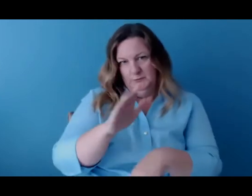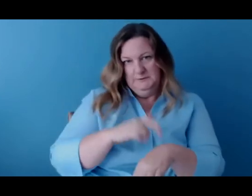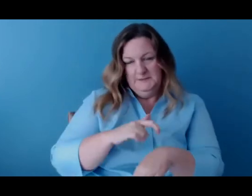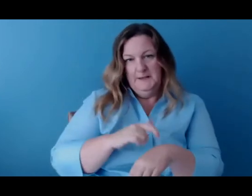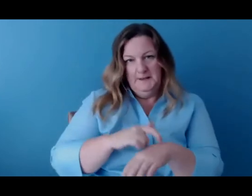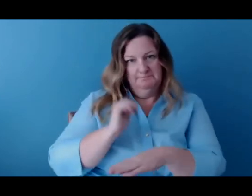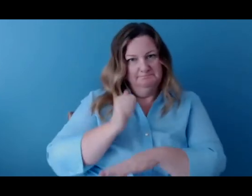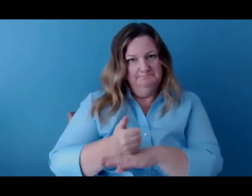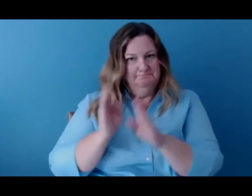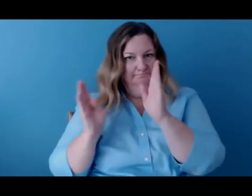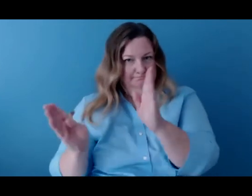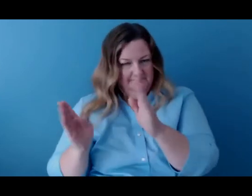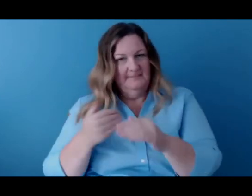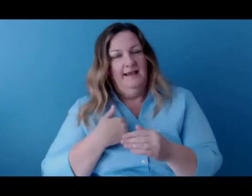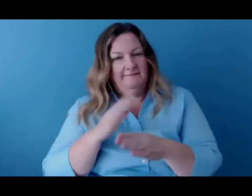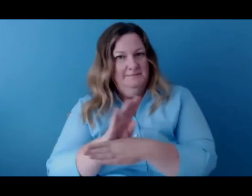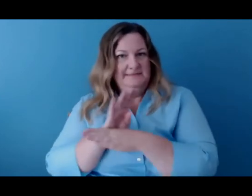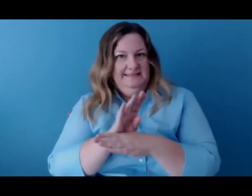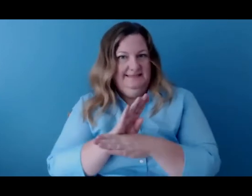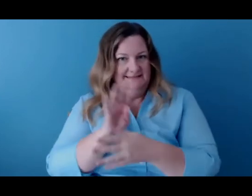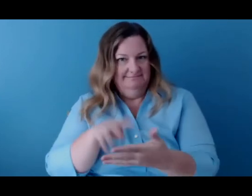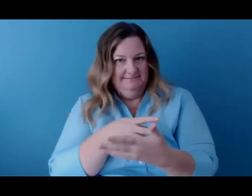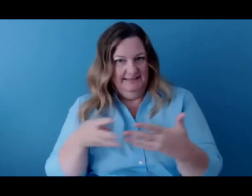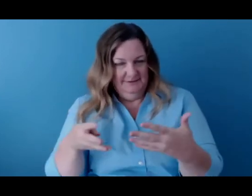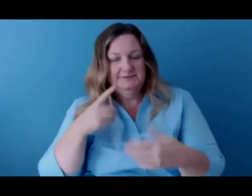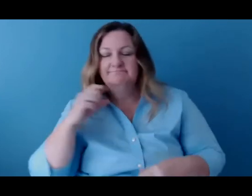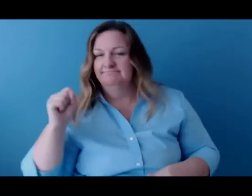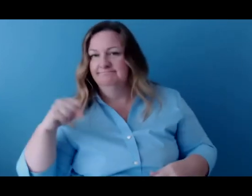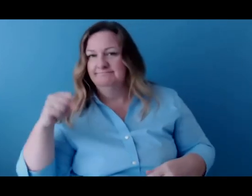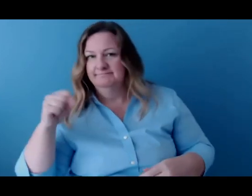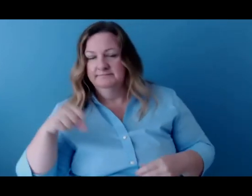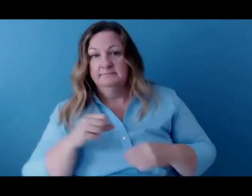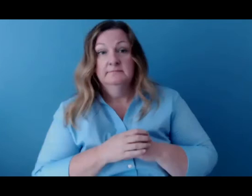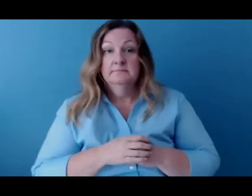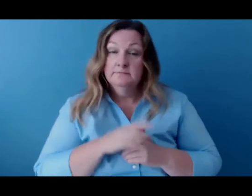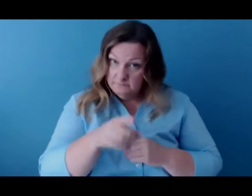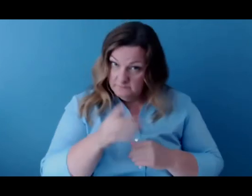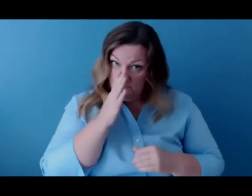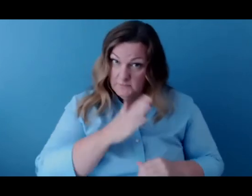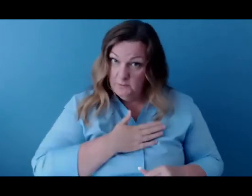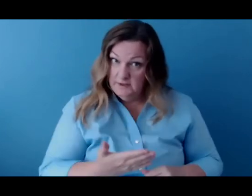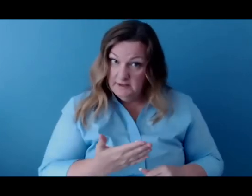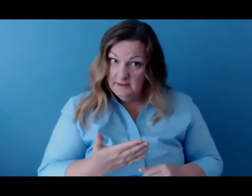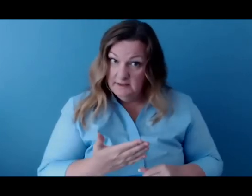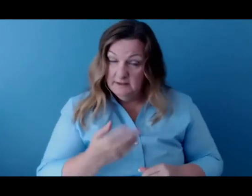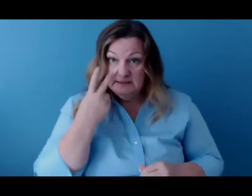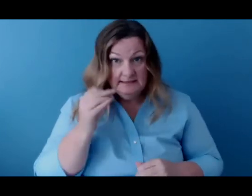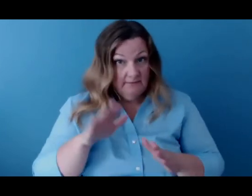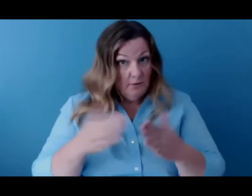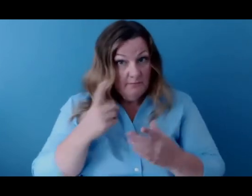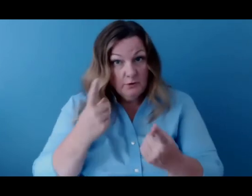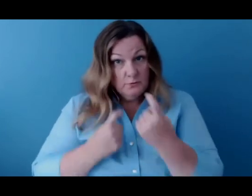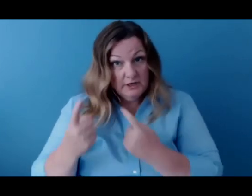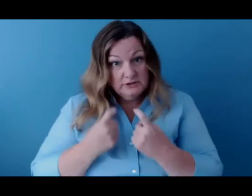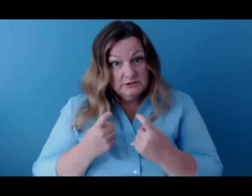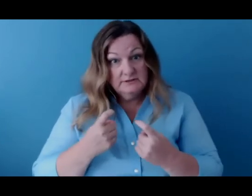know you have a lot going on right now. Yeah. Would you be willing to see whether there's any questions? Or yeah,